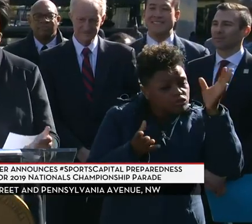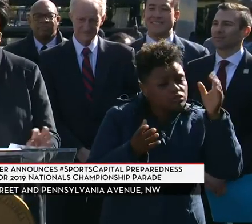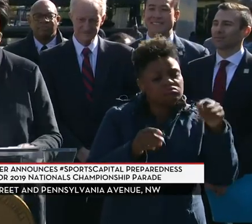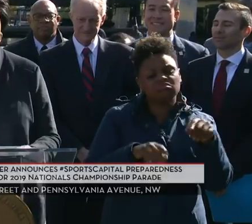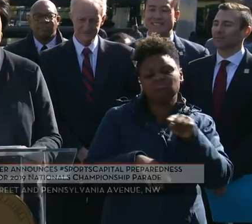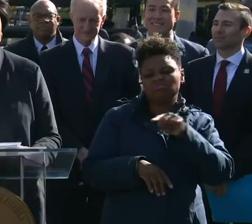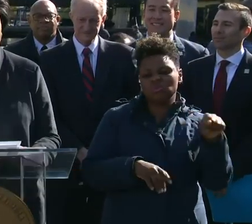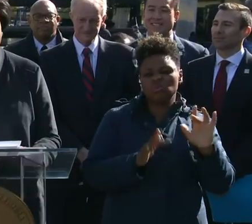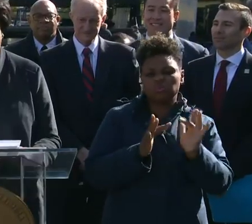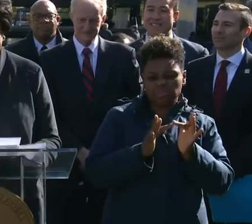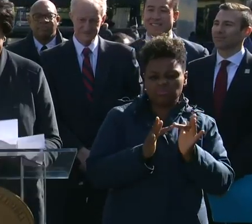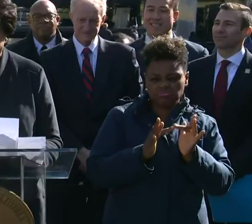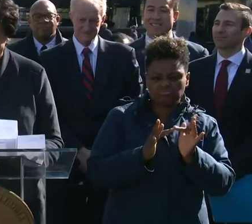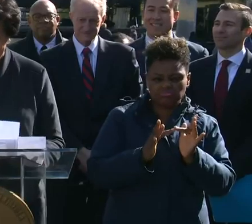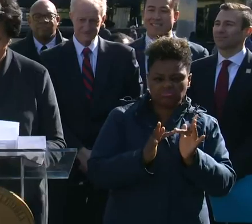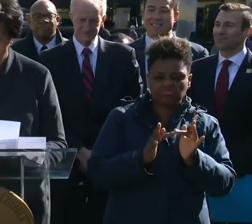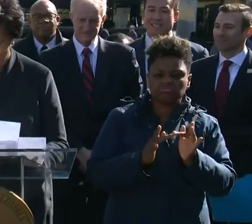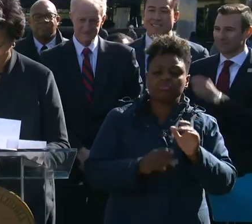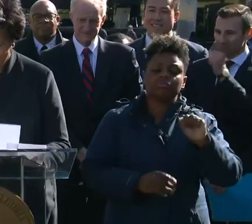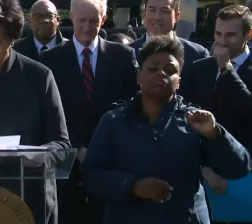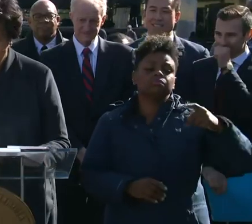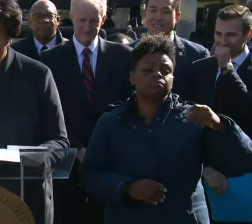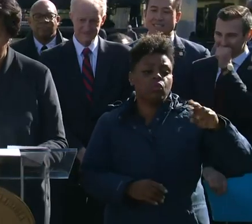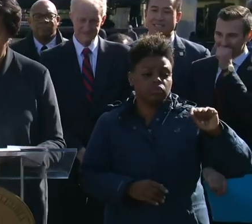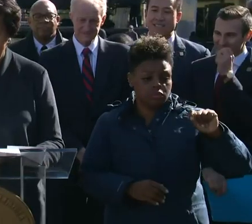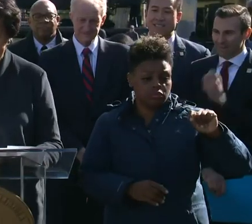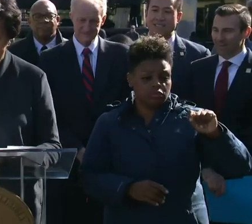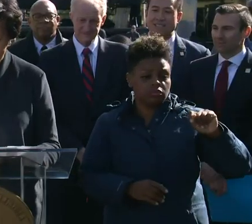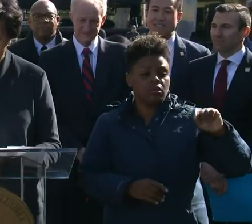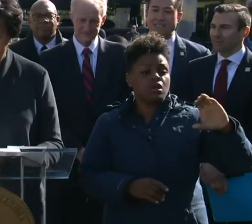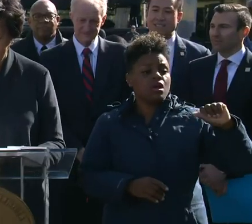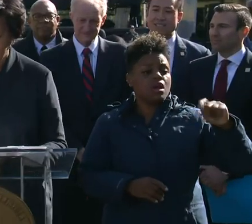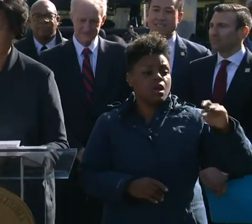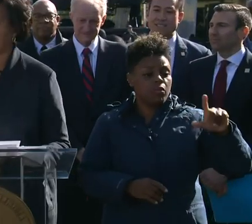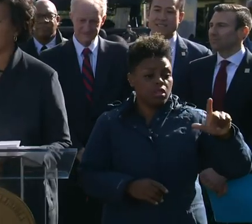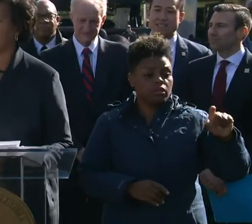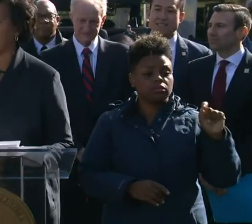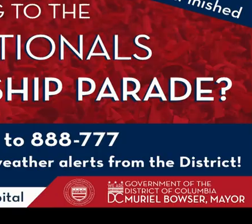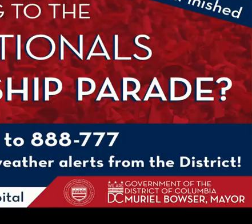sportscapital.dc.gov and by texting NATS to